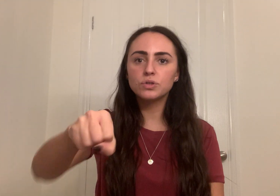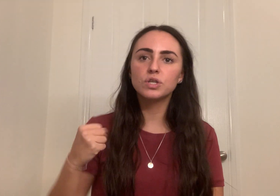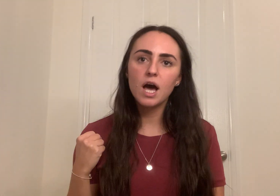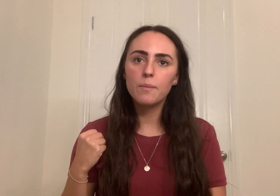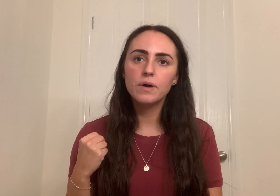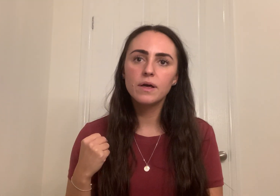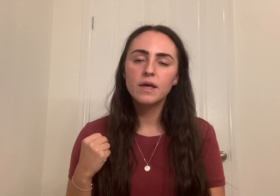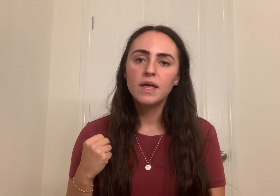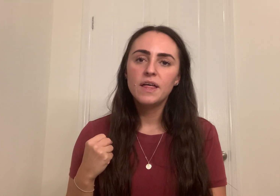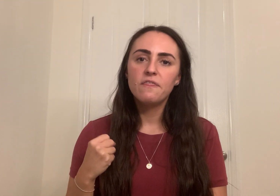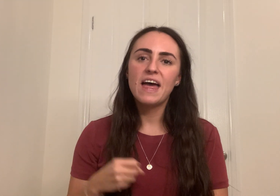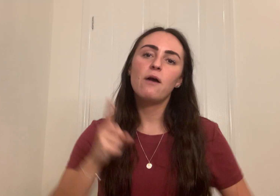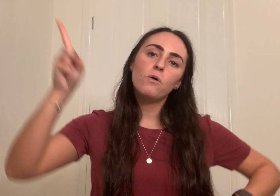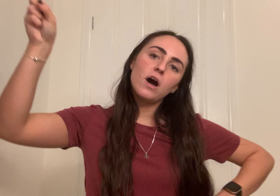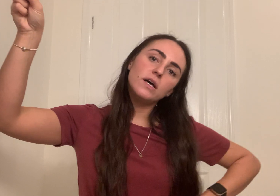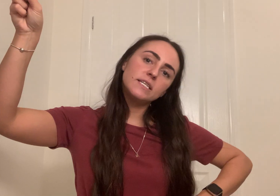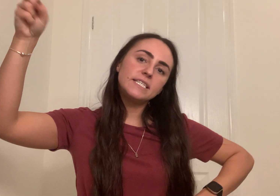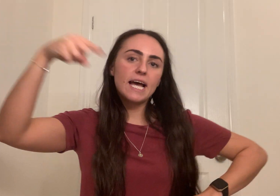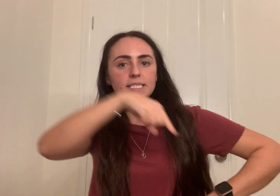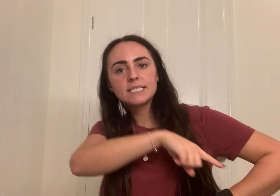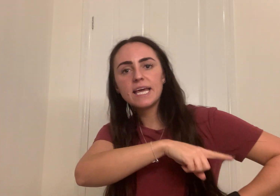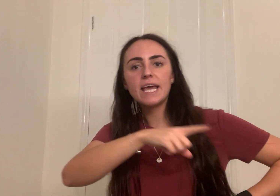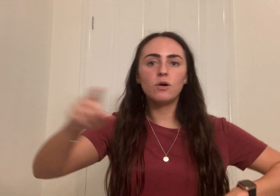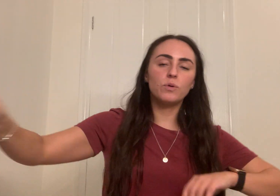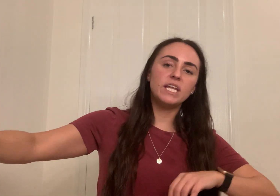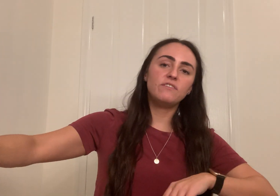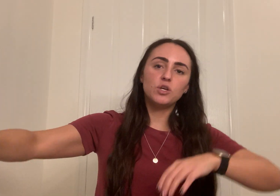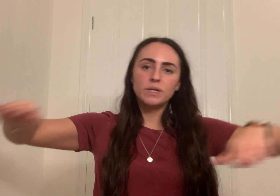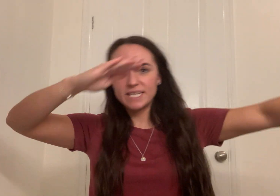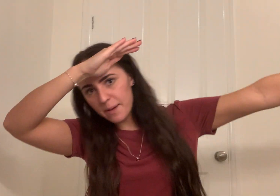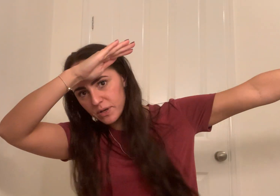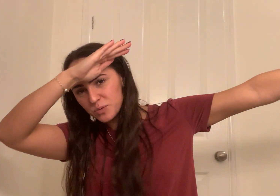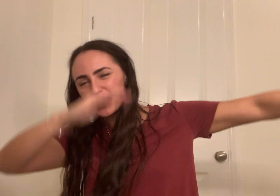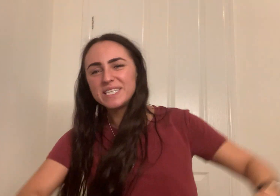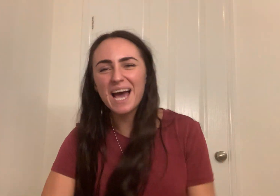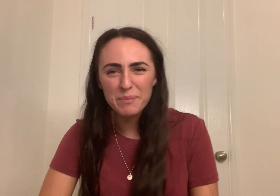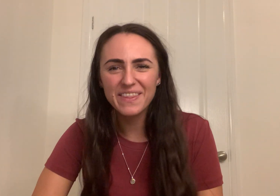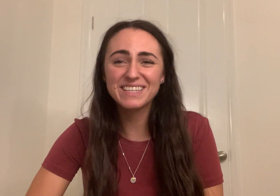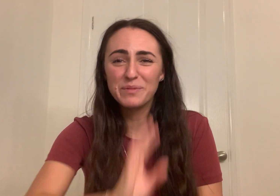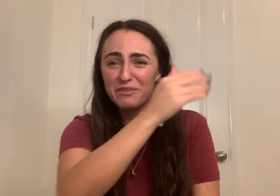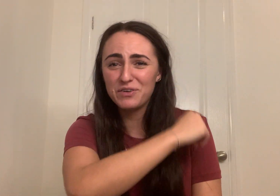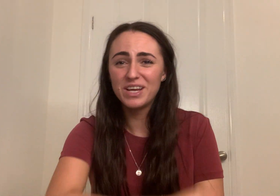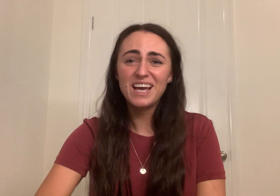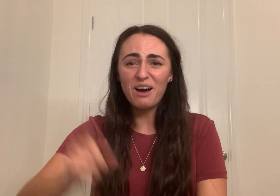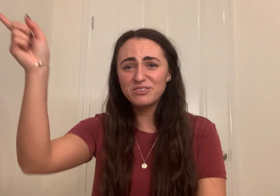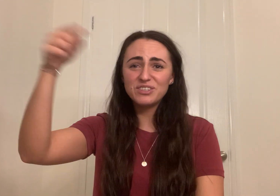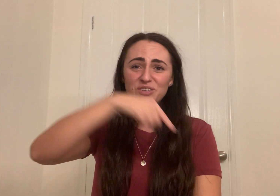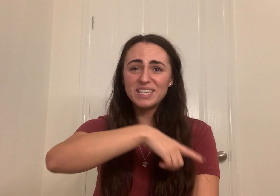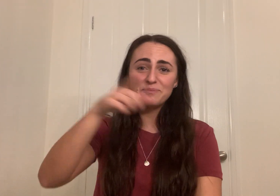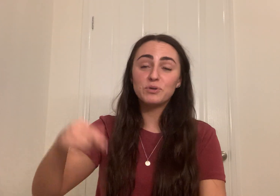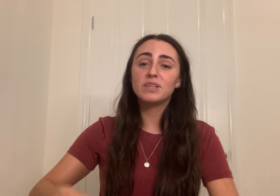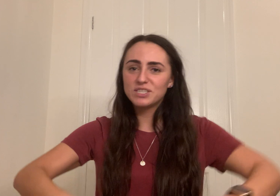stop. There was dancing, or we could even do a dab. Should we do a dab? That's more fun. I was going to do this, but let's do a